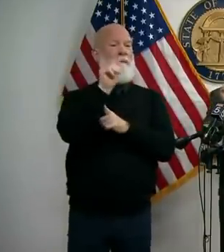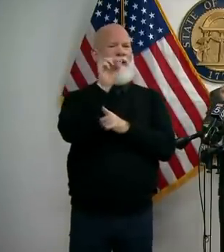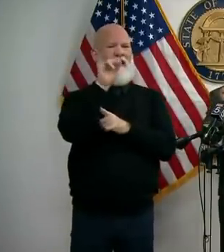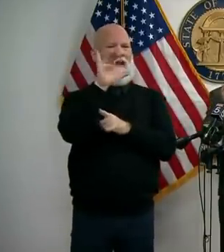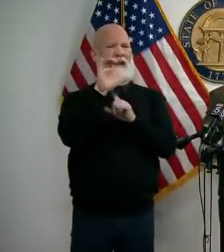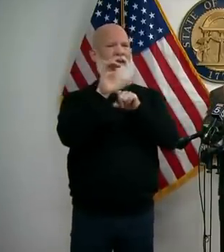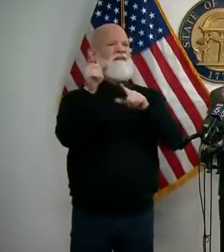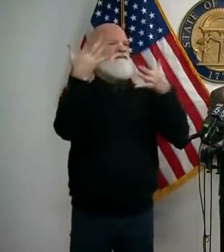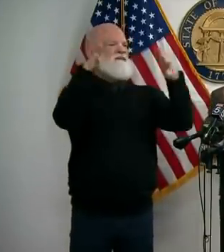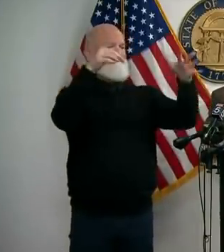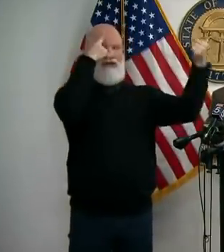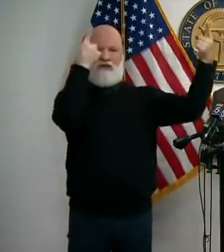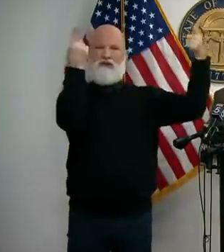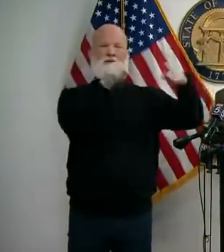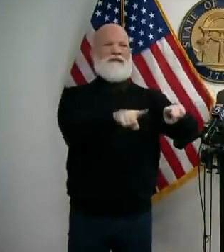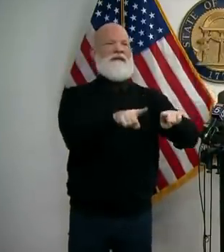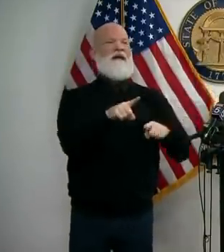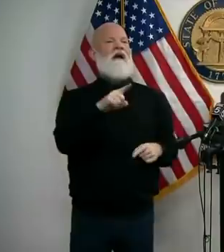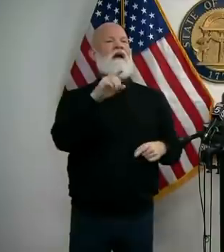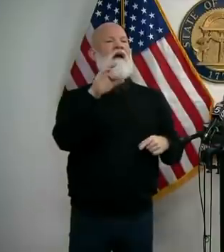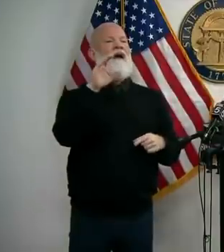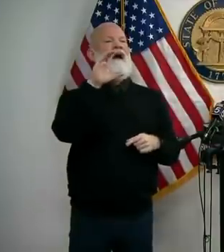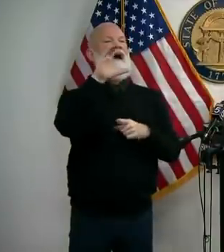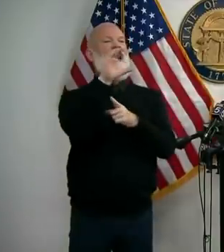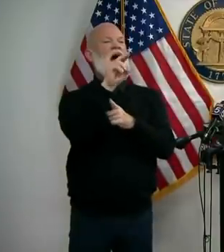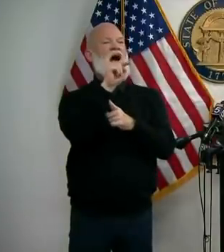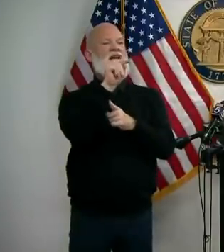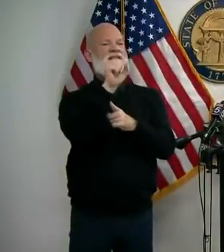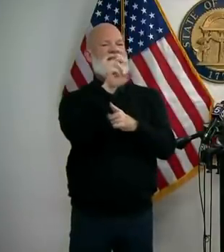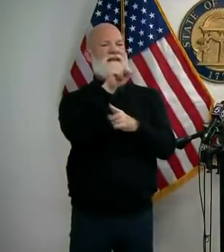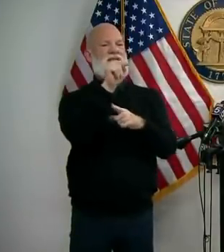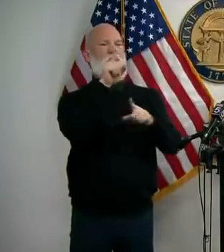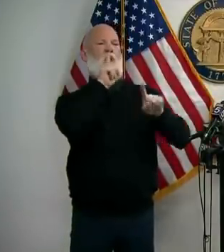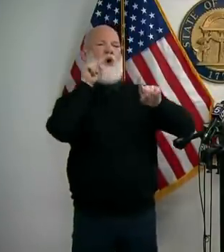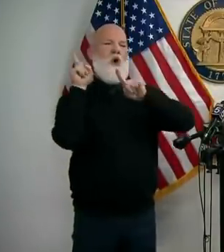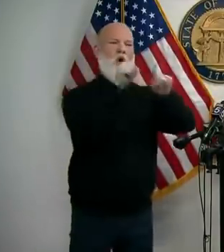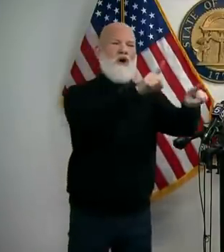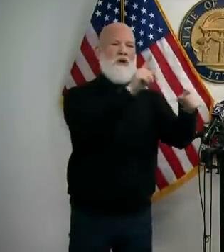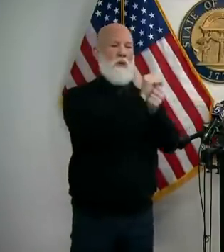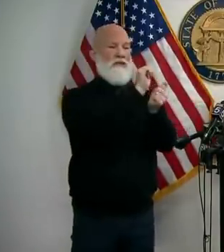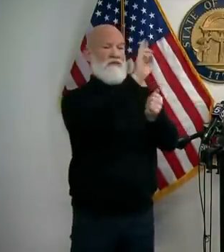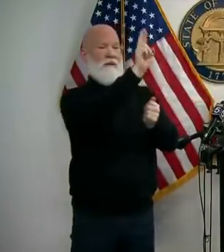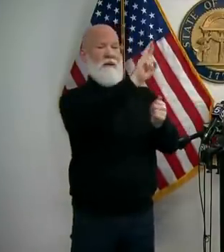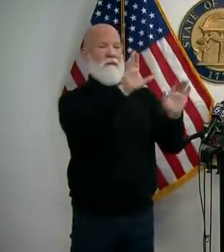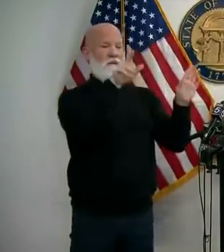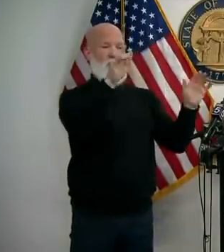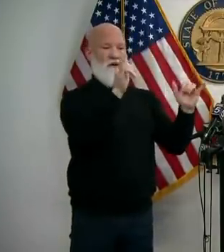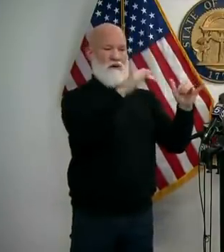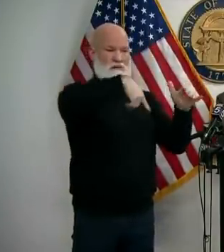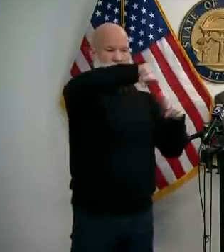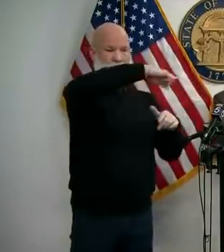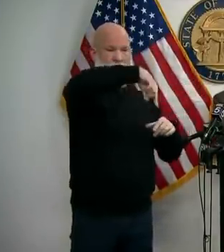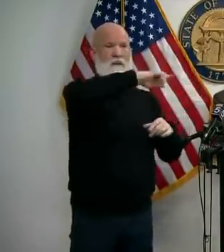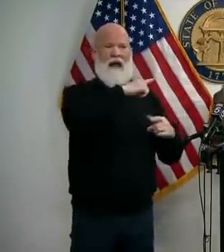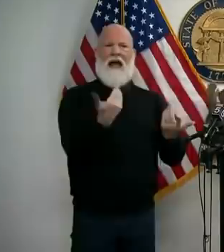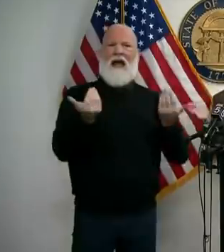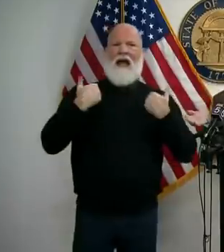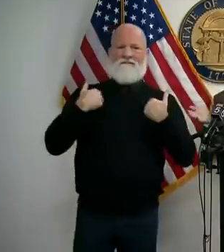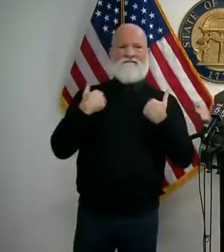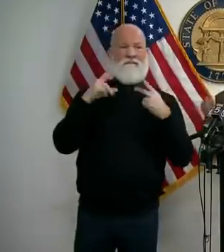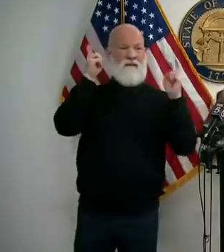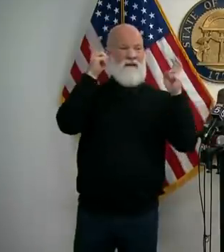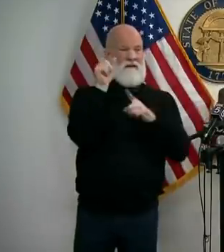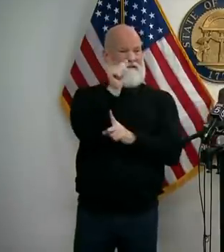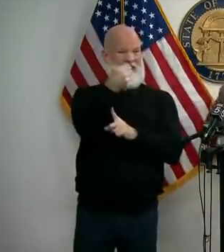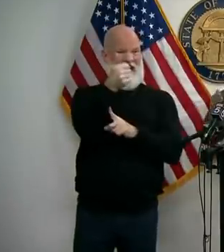Republican Party, I think the Fulton County Republican Party and Fulton County, and they kind of split the baby. They would keep them 20 feet away, they made it 10 feet away. They took down the